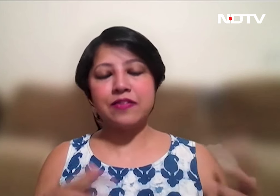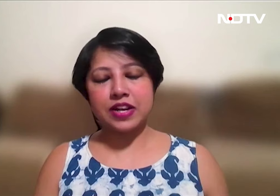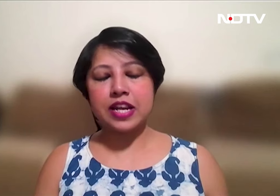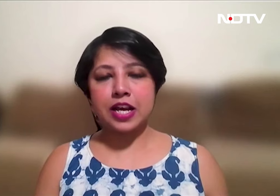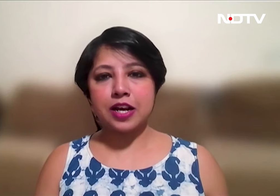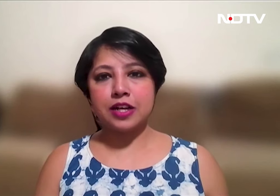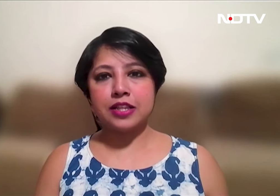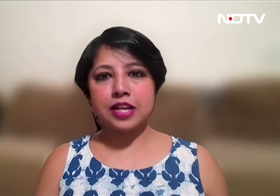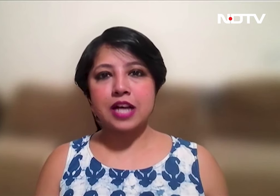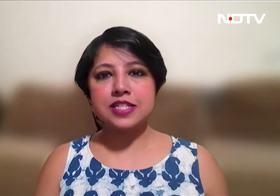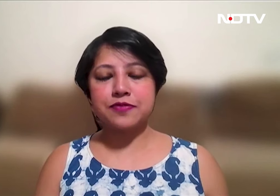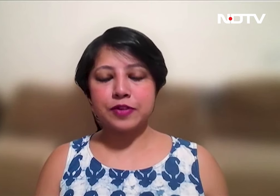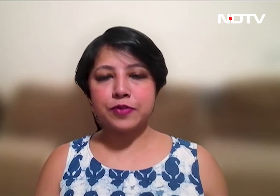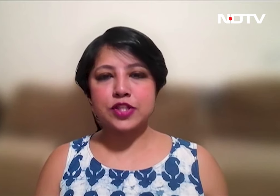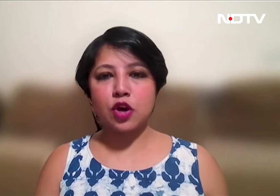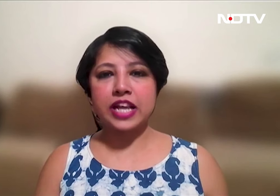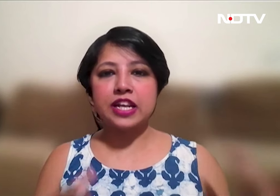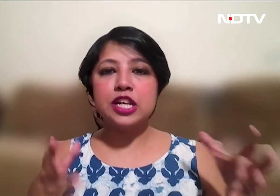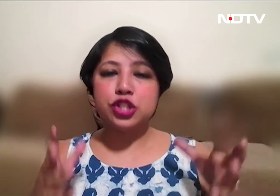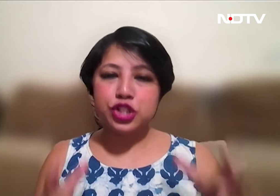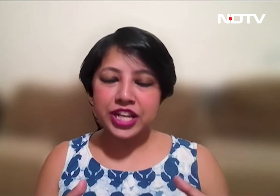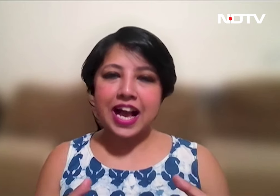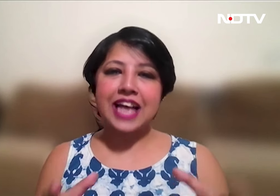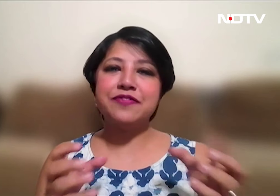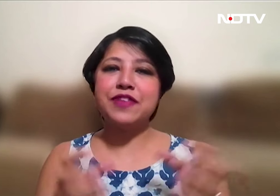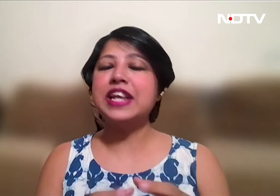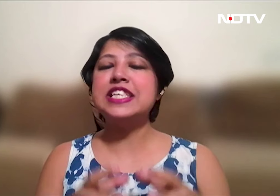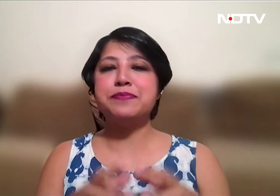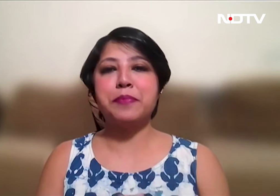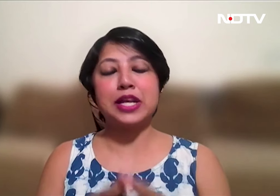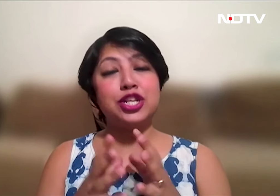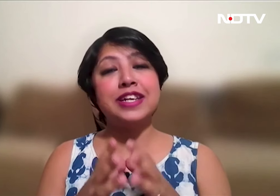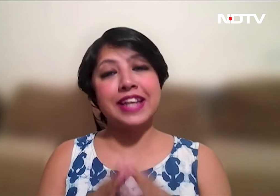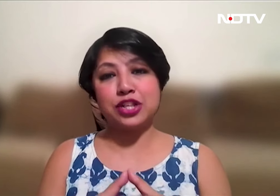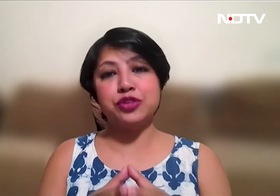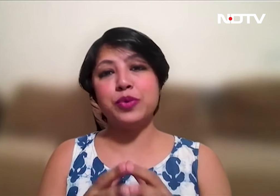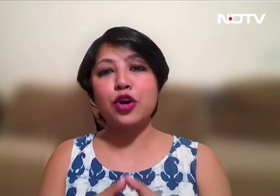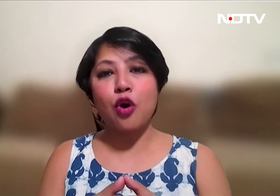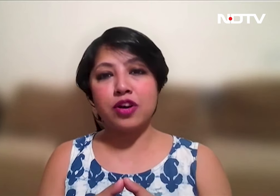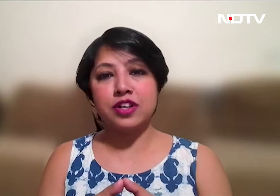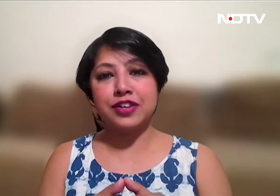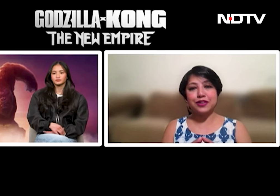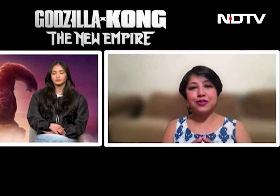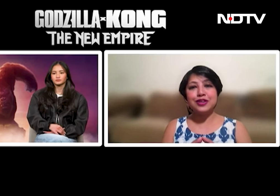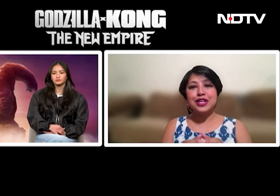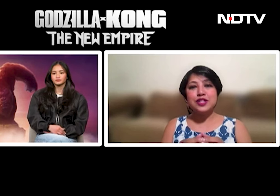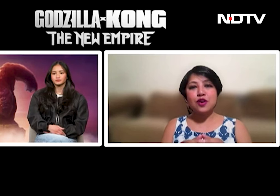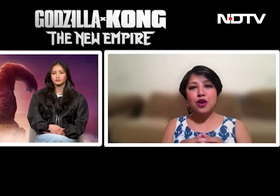even the last film we saw that Gia has a very special connection with Kong, you know? So